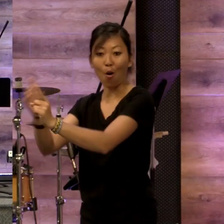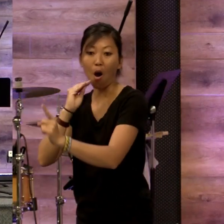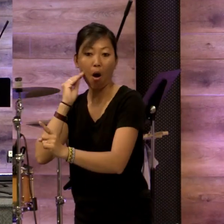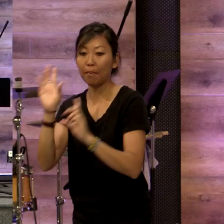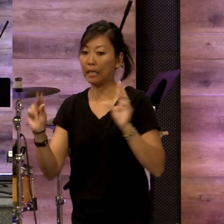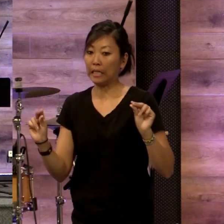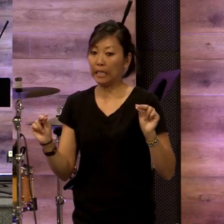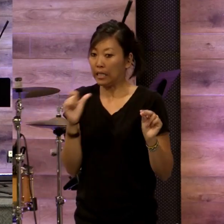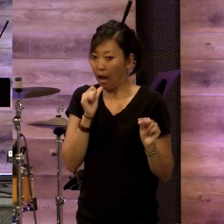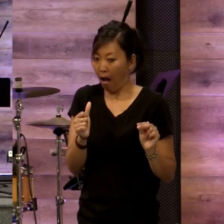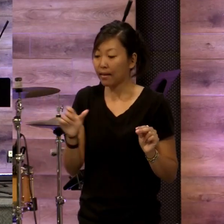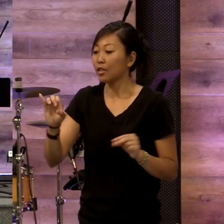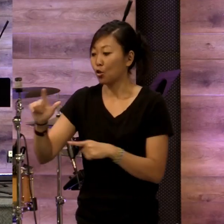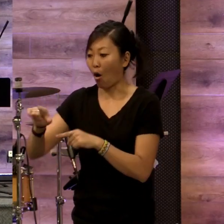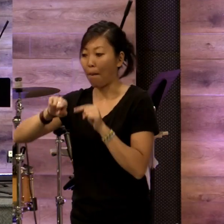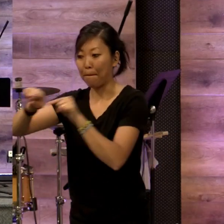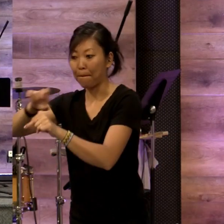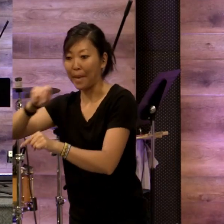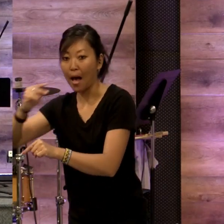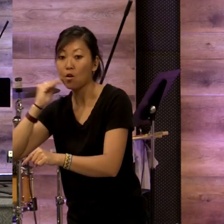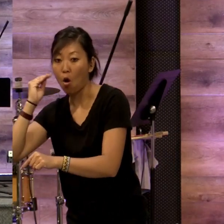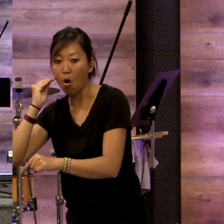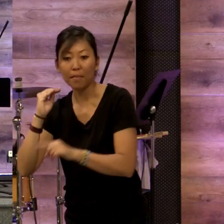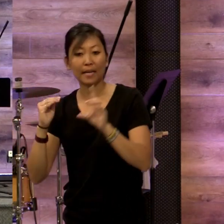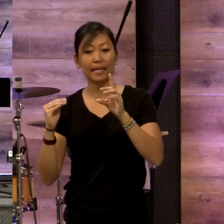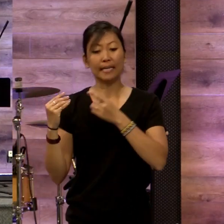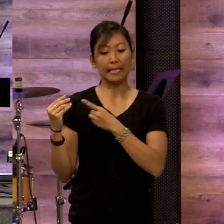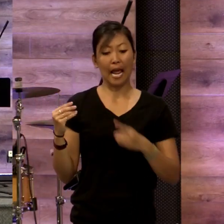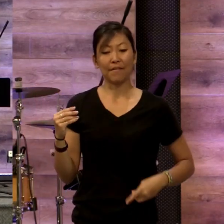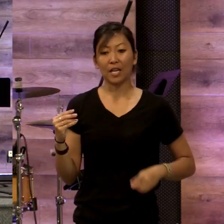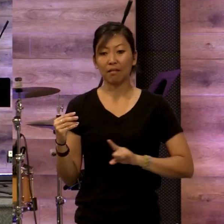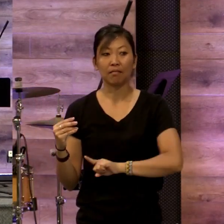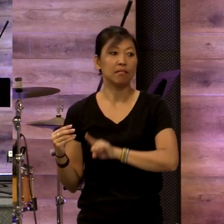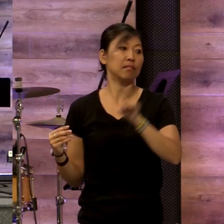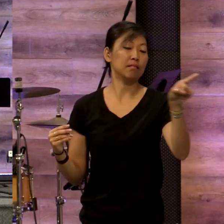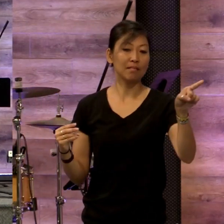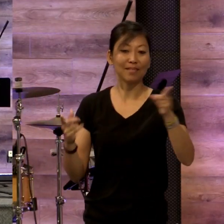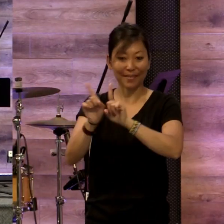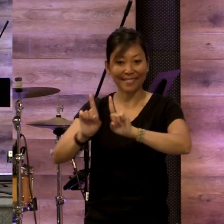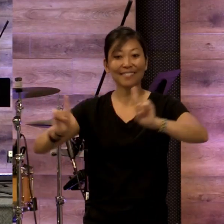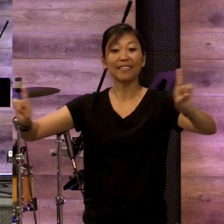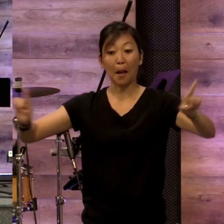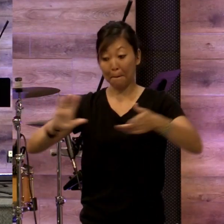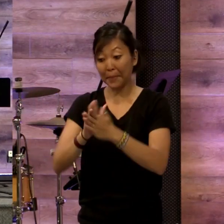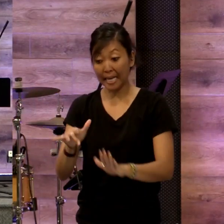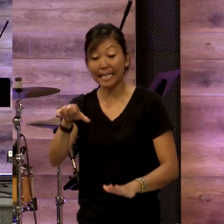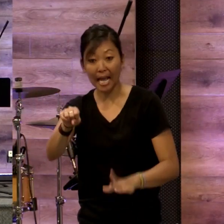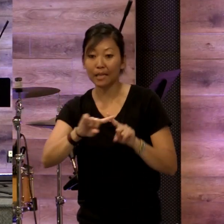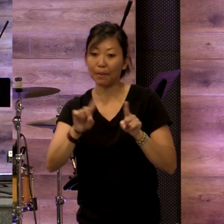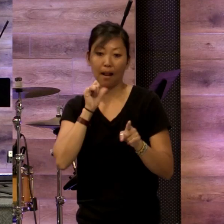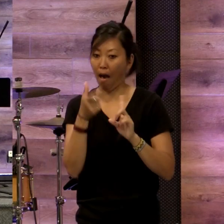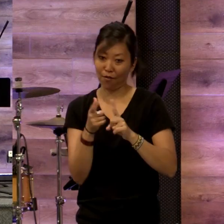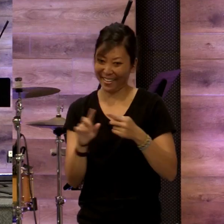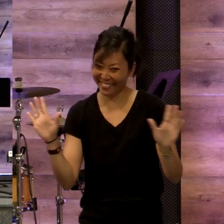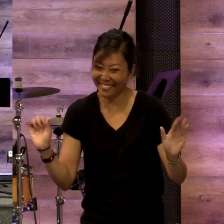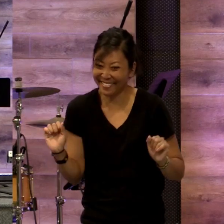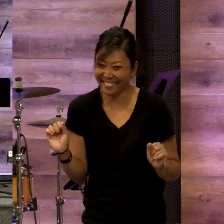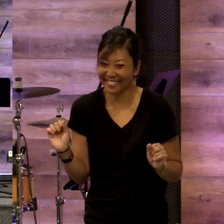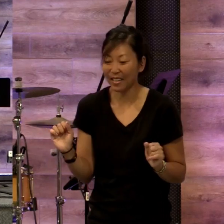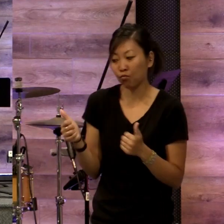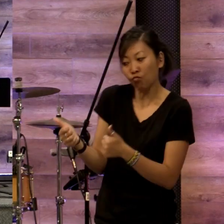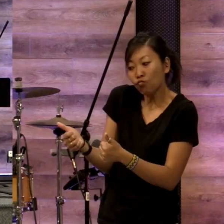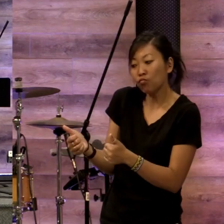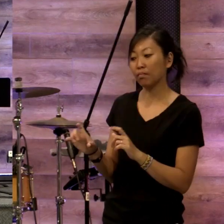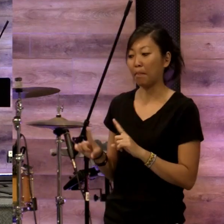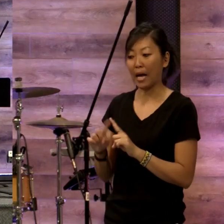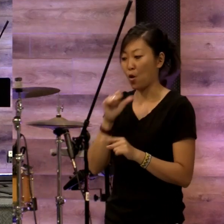don't. Saul goes back home, but where does David go? He goes back to a stronghold. He's like, yeah, we're good. I'm not